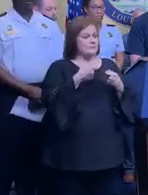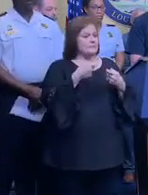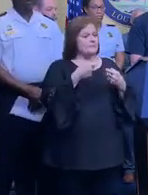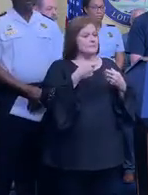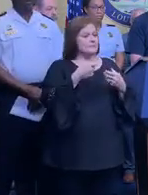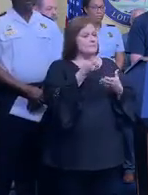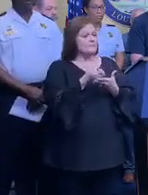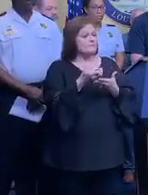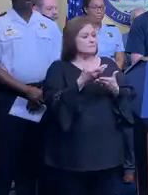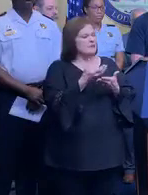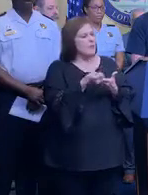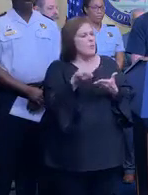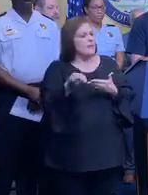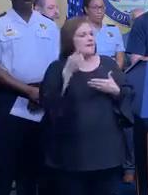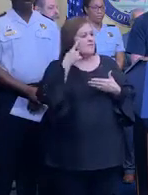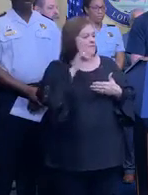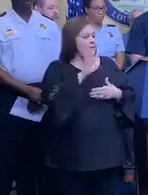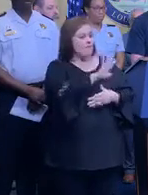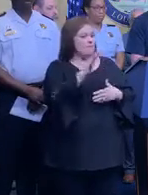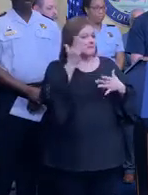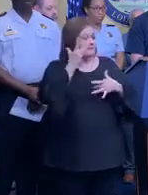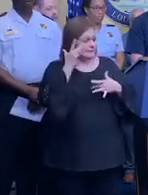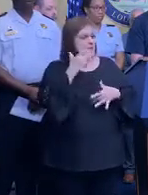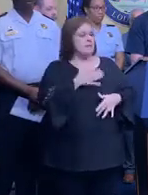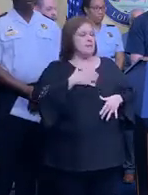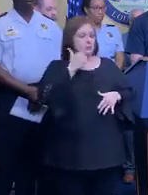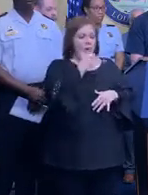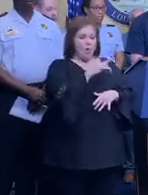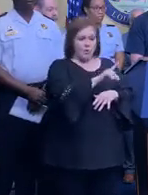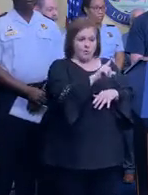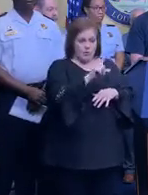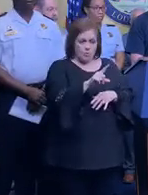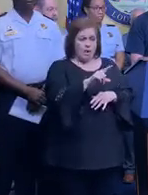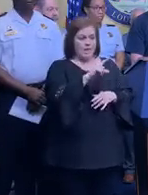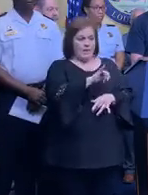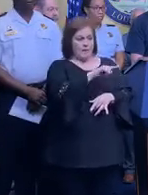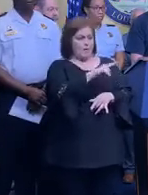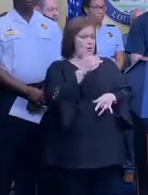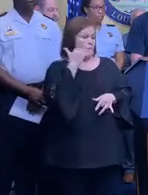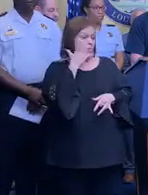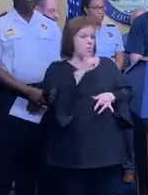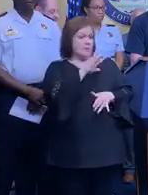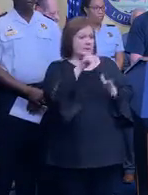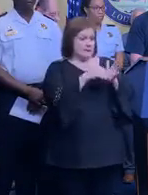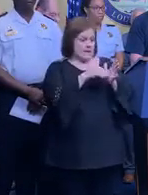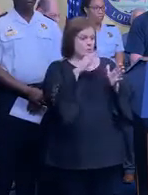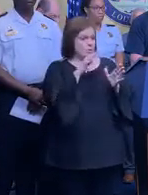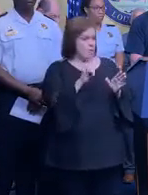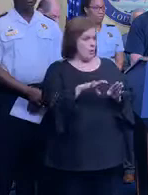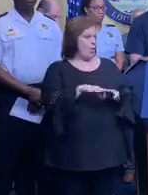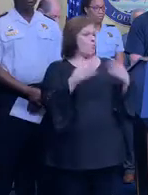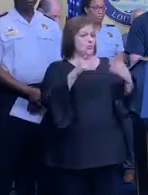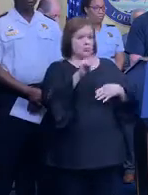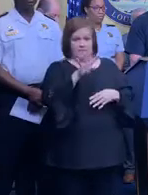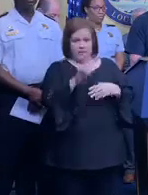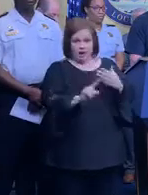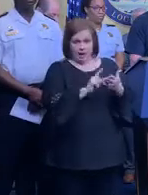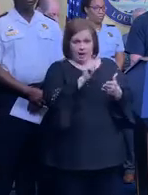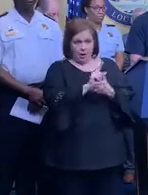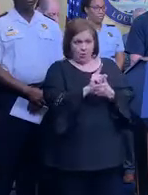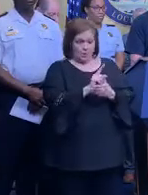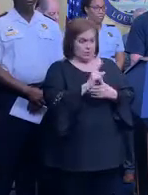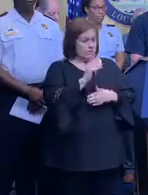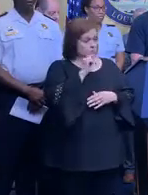311 to enroll in the city's special needs registry. The special needs call center will be open 24/7 beginning